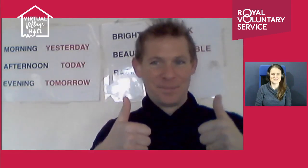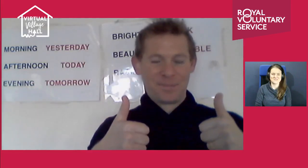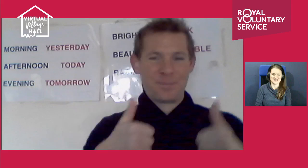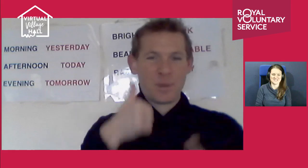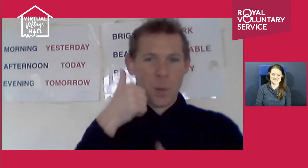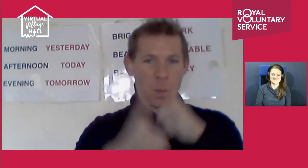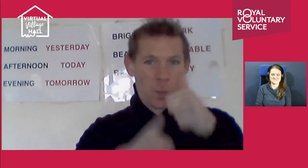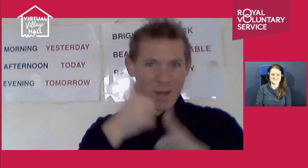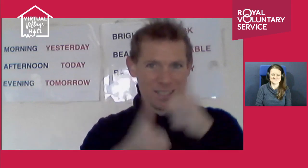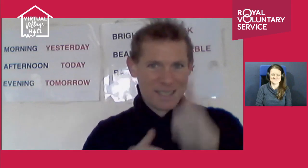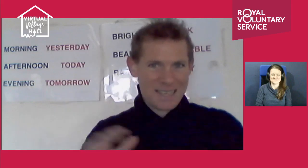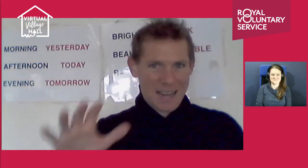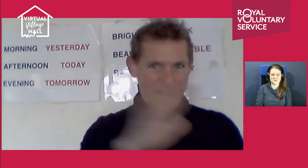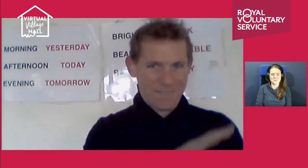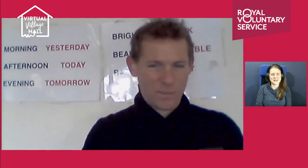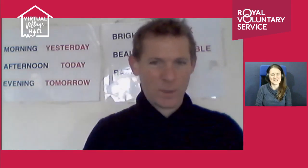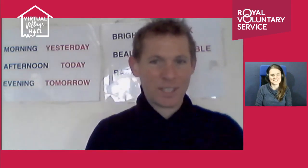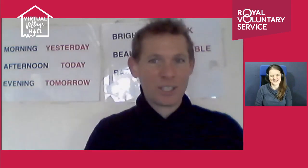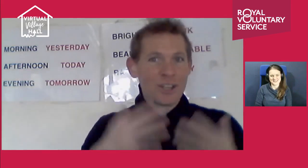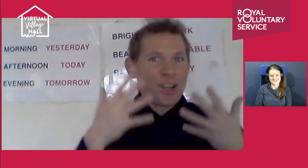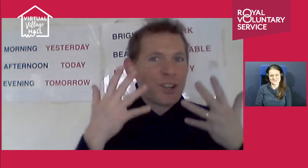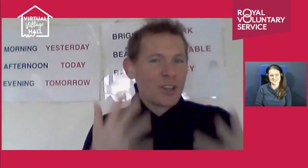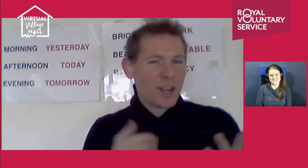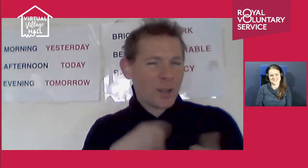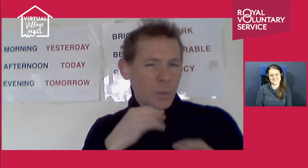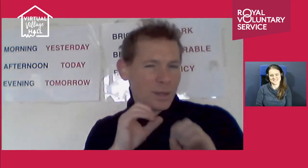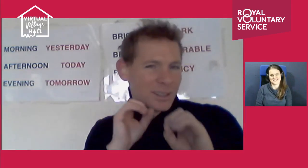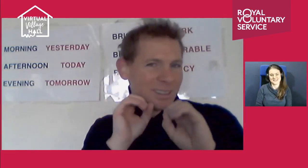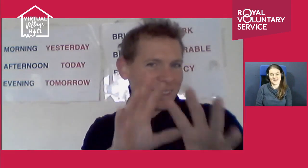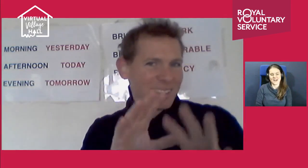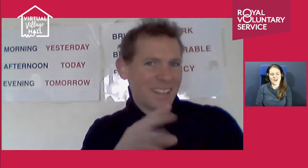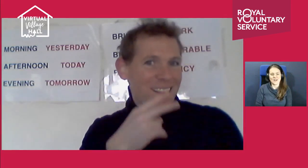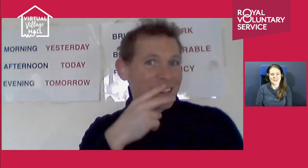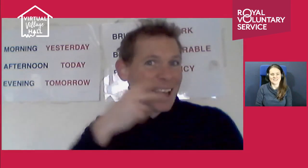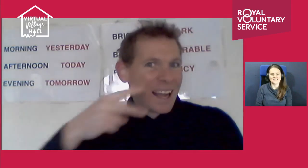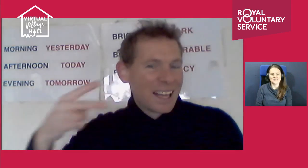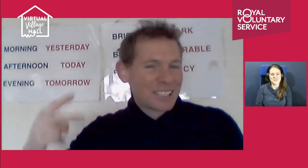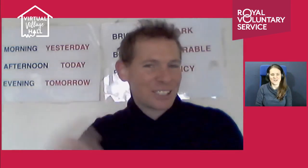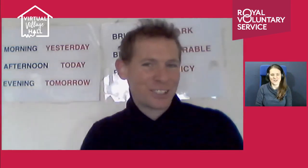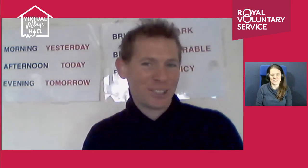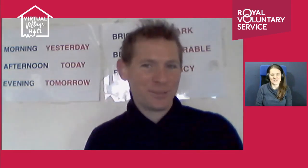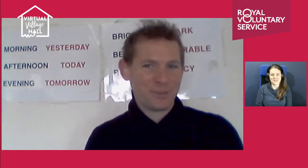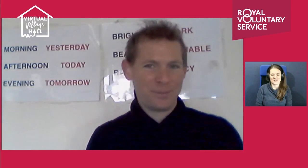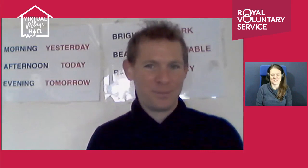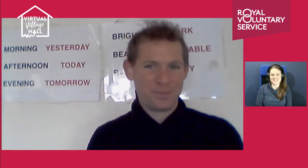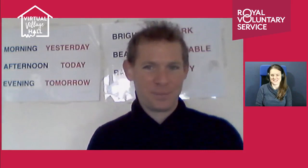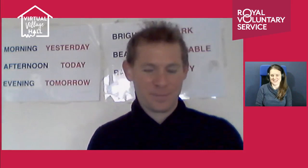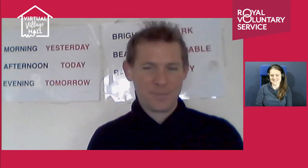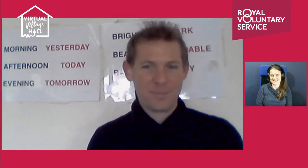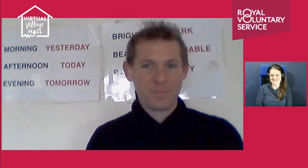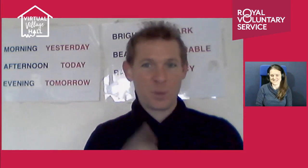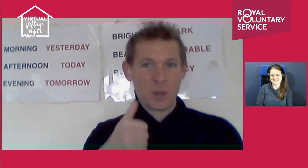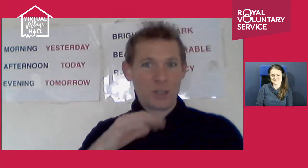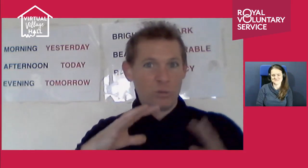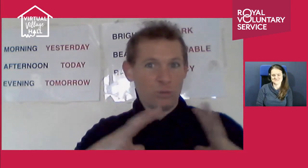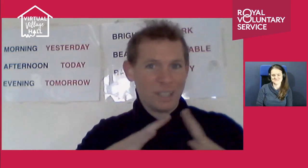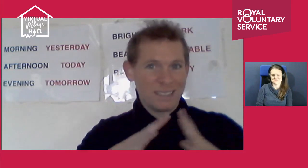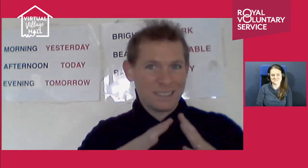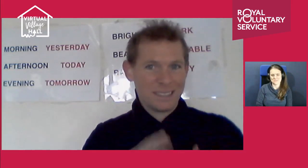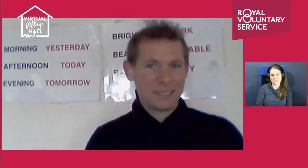Okay, great. Well done, everyone. Okay, so now I'm going to tell you the